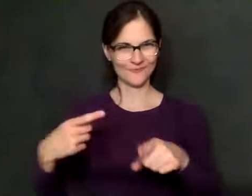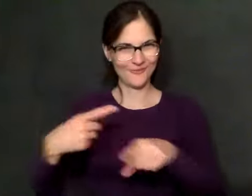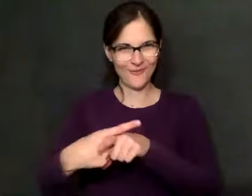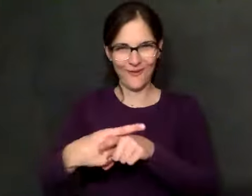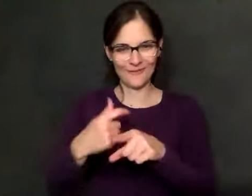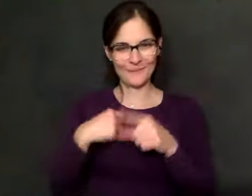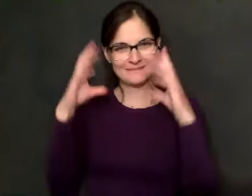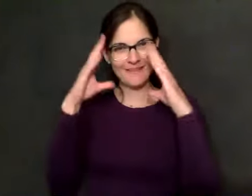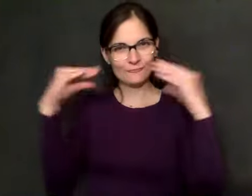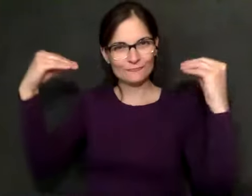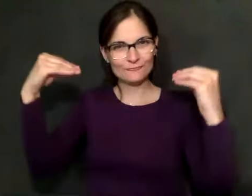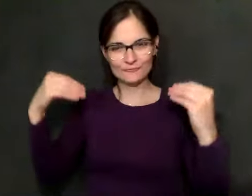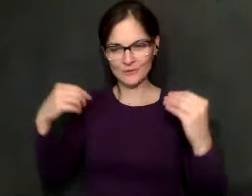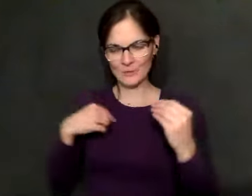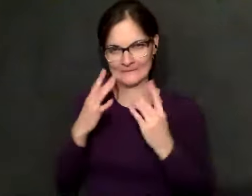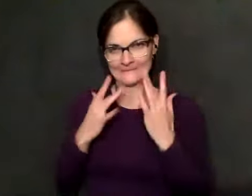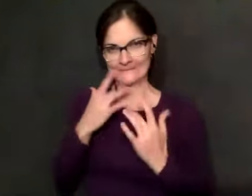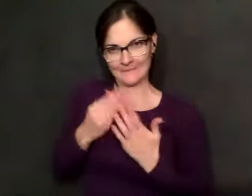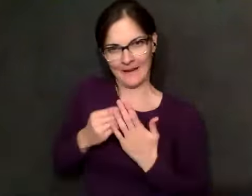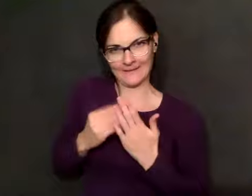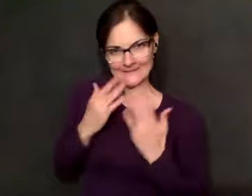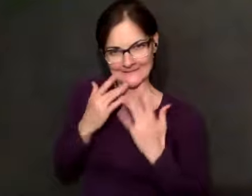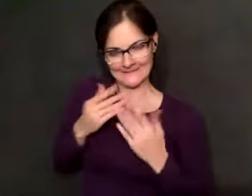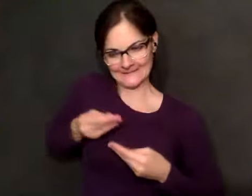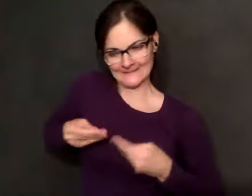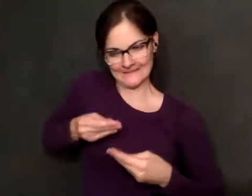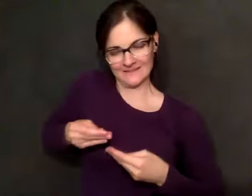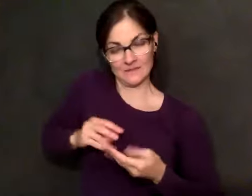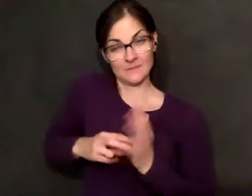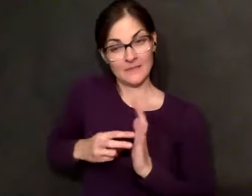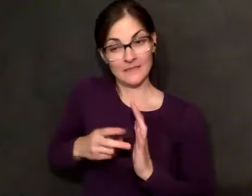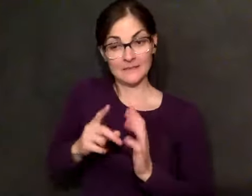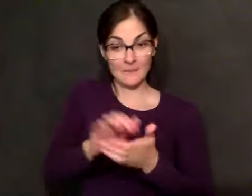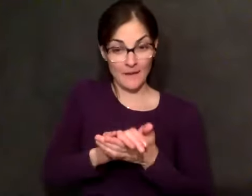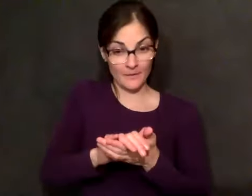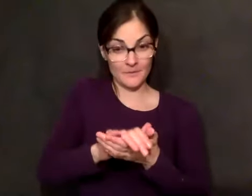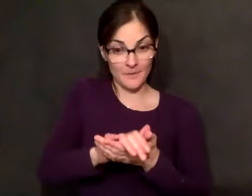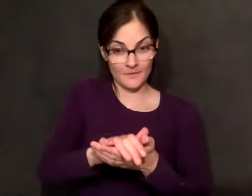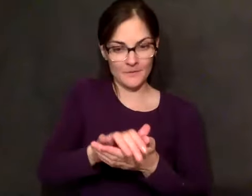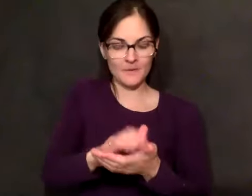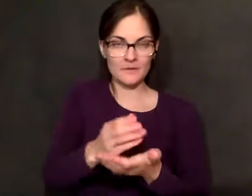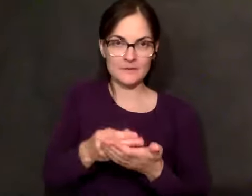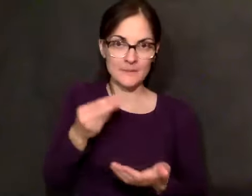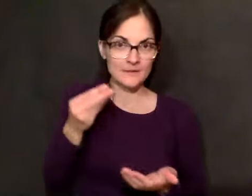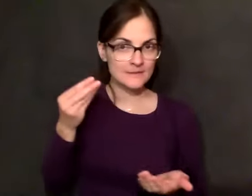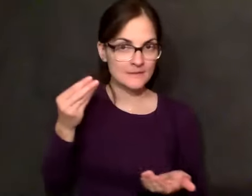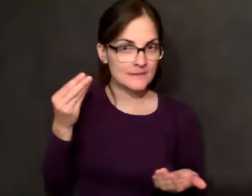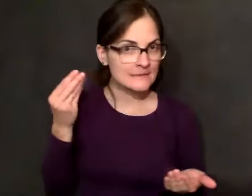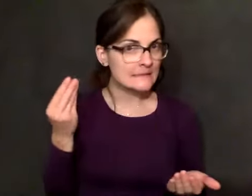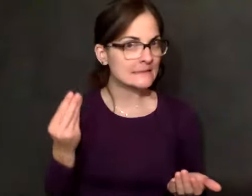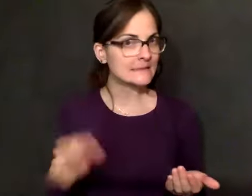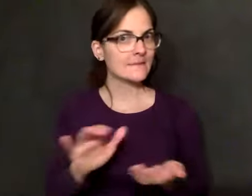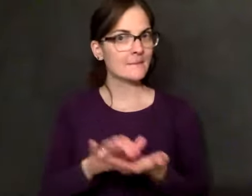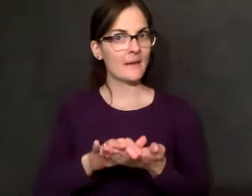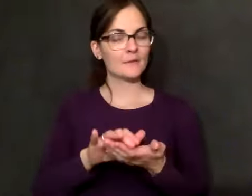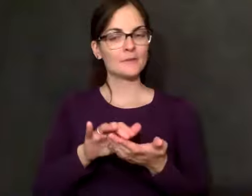it's... But anyway, it happened, and life moved on. Unfortunately, my children were adolescents